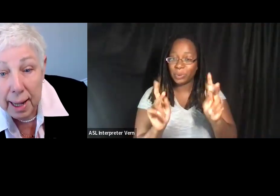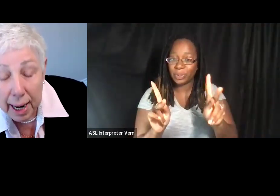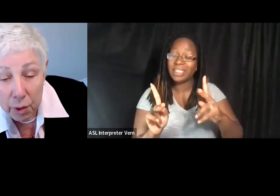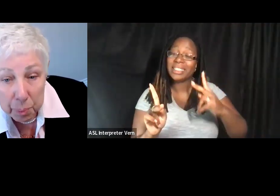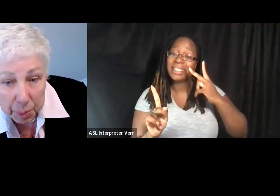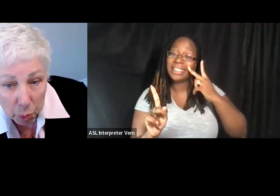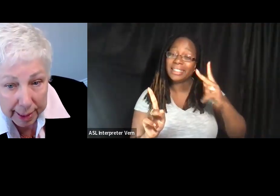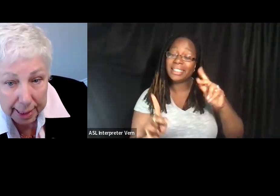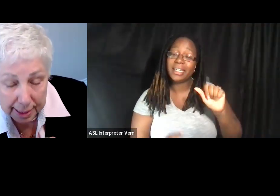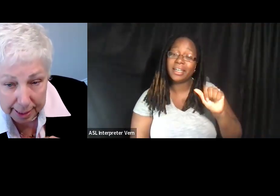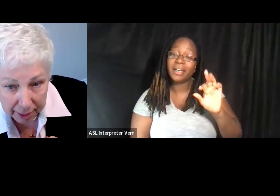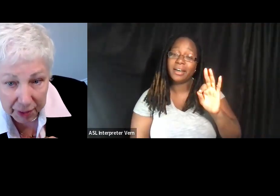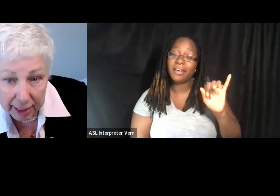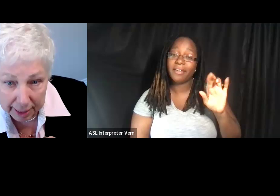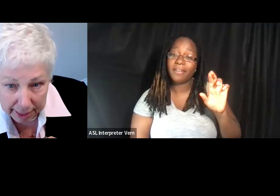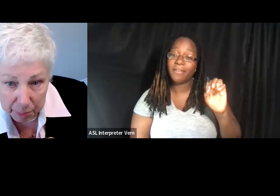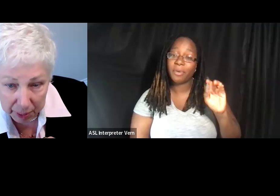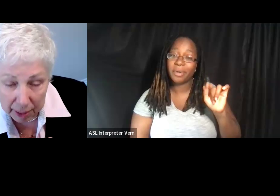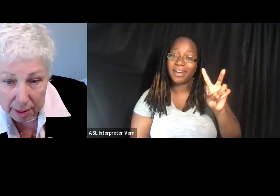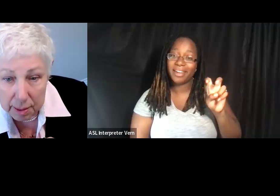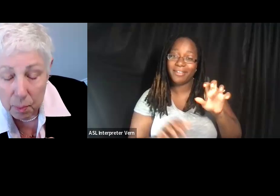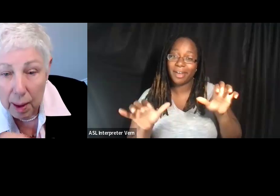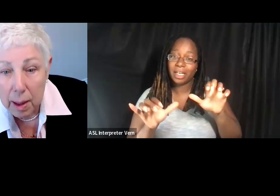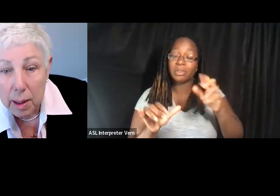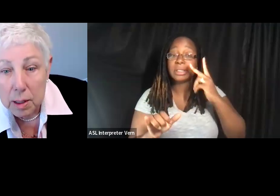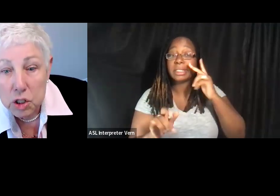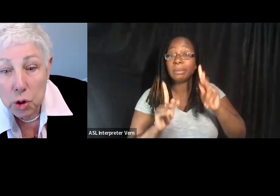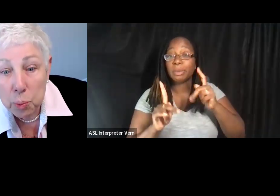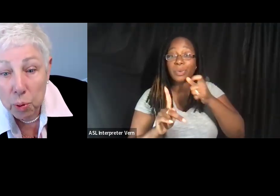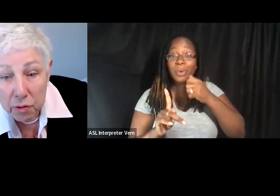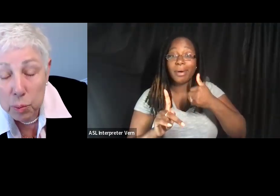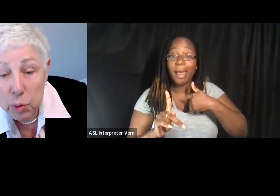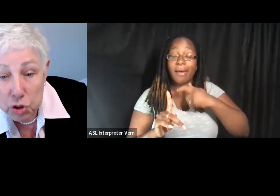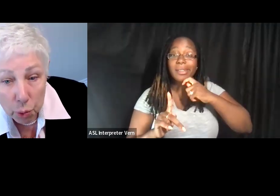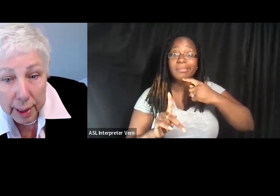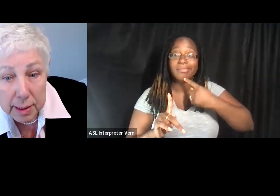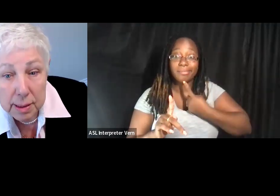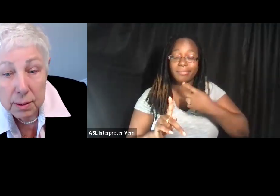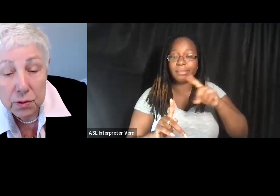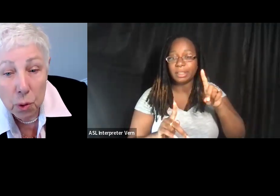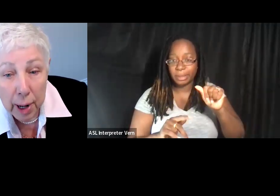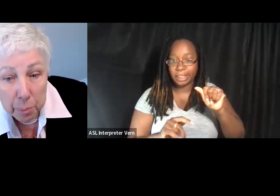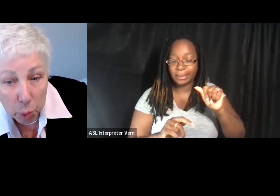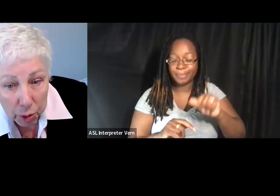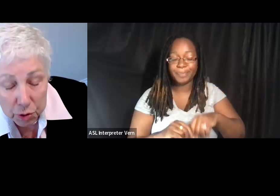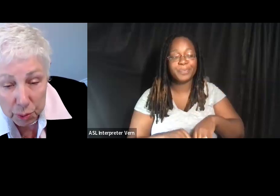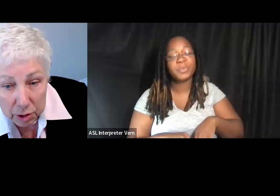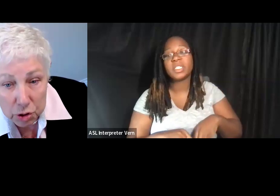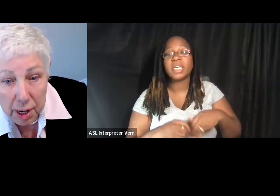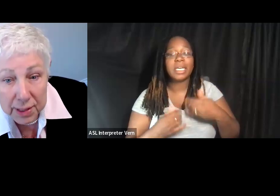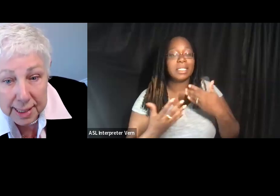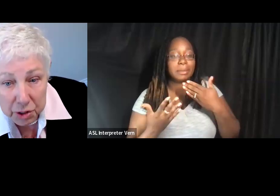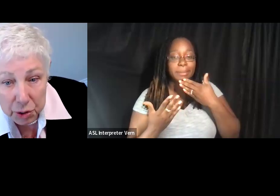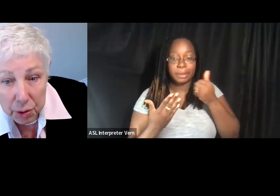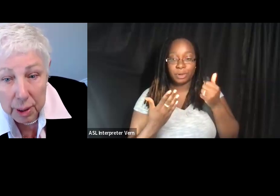action in hiring people with significant disabilities. So the preferable choice for a board of